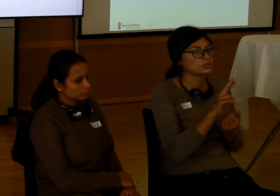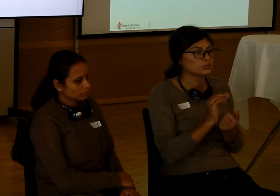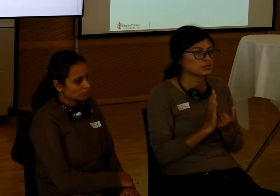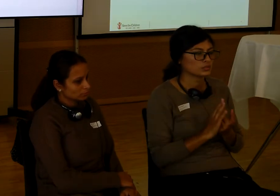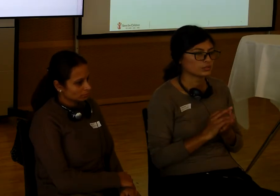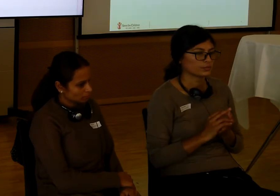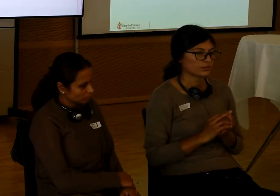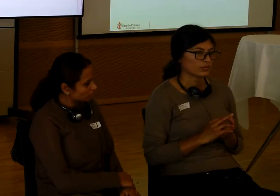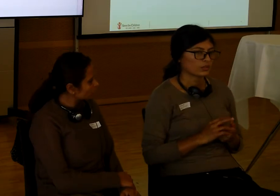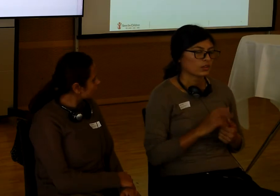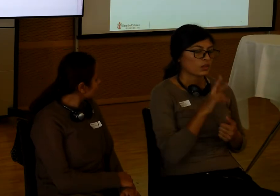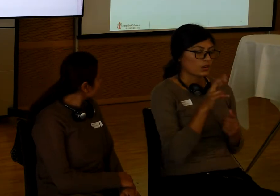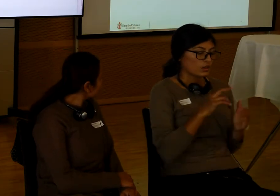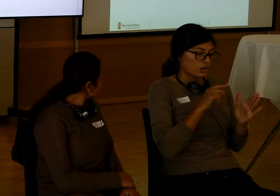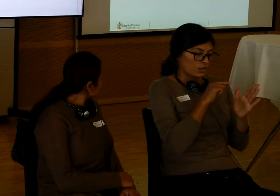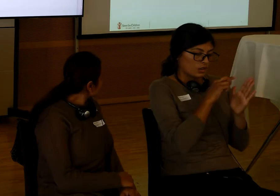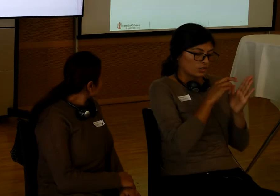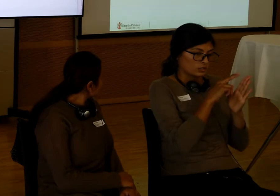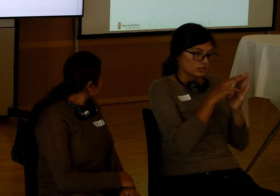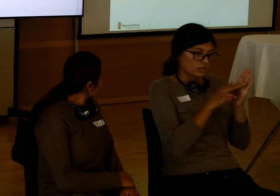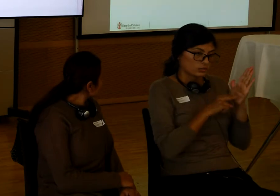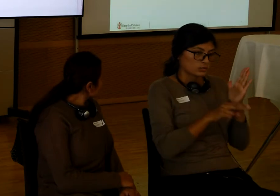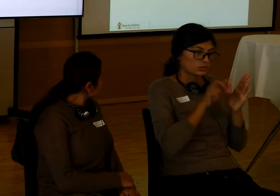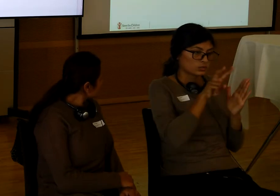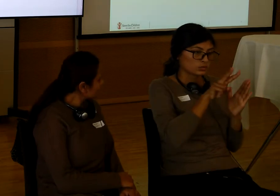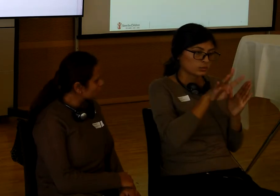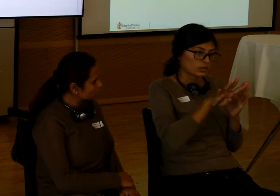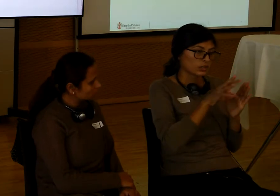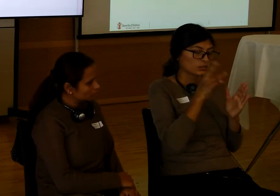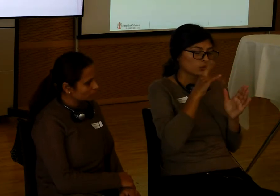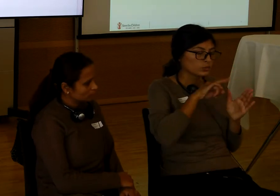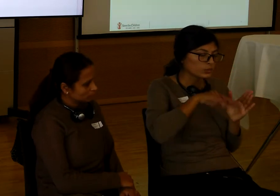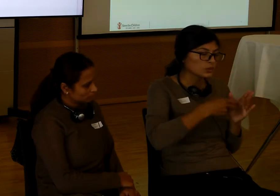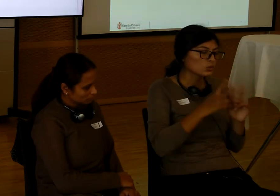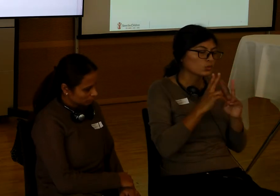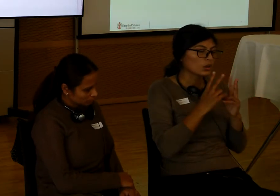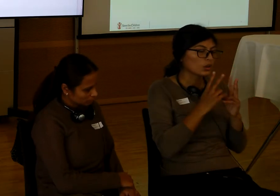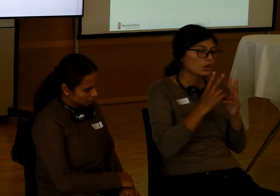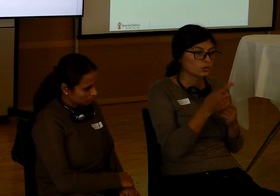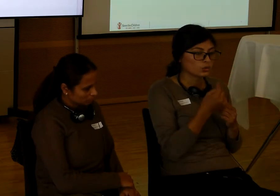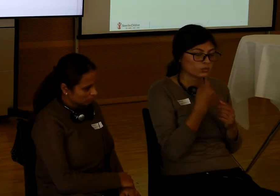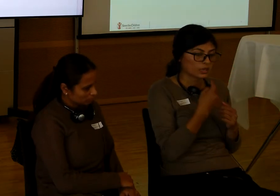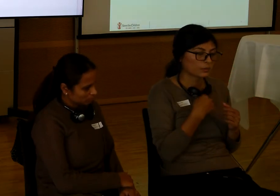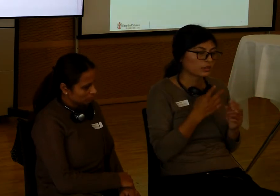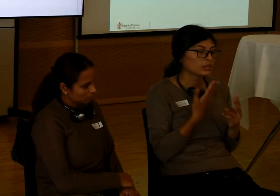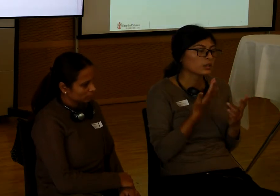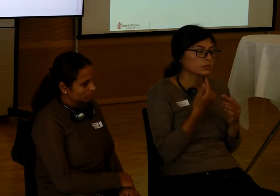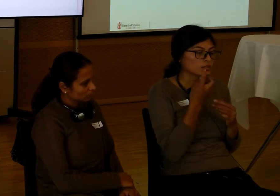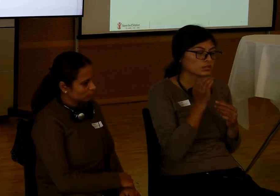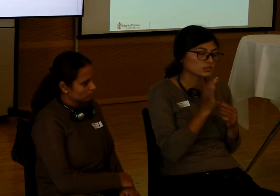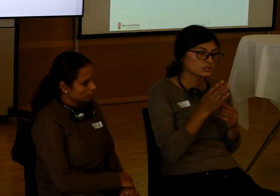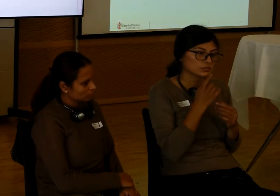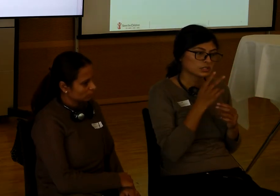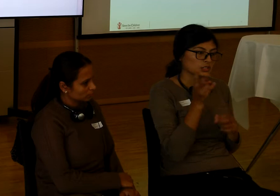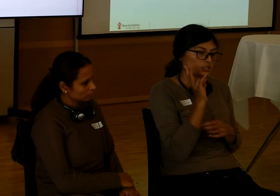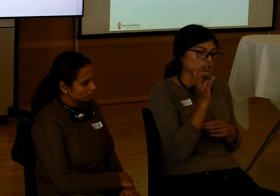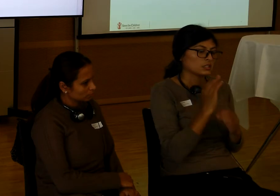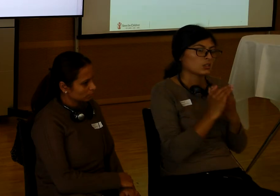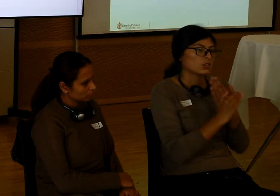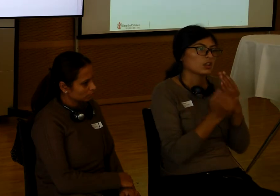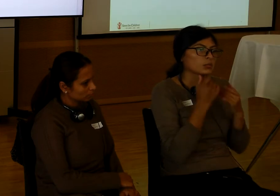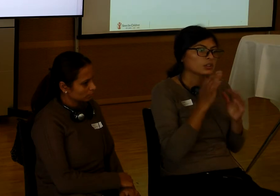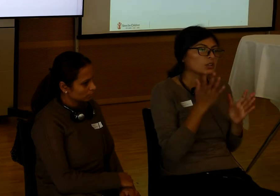Coming back to Article 24 of the CRPD, we can say that an inclusive education system means it